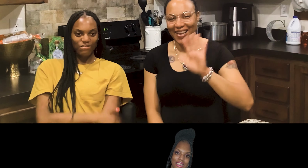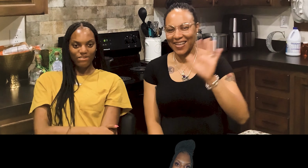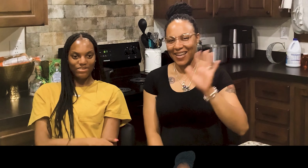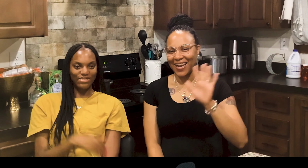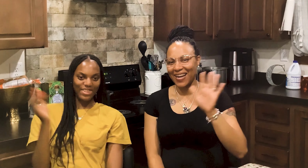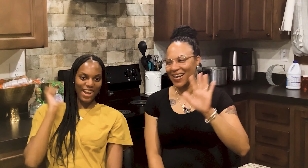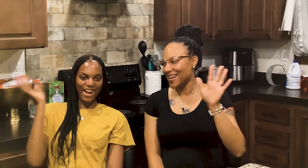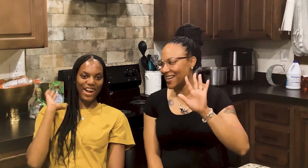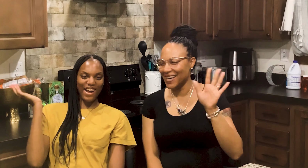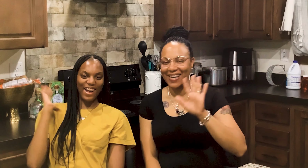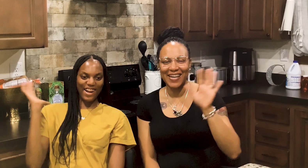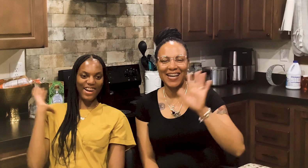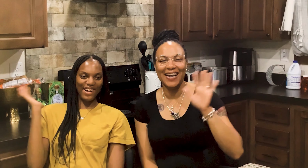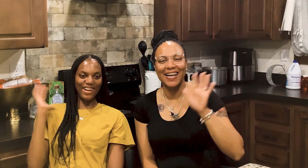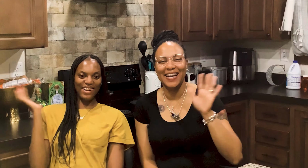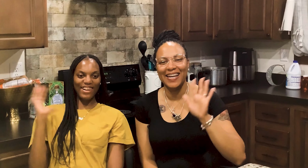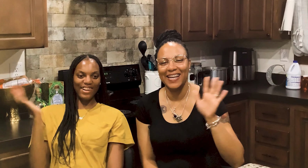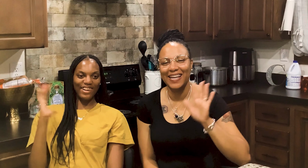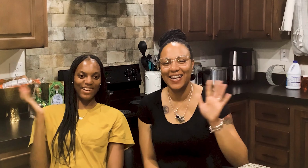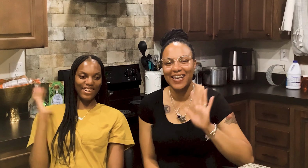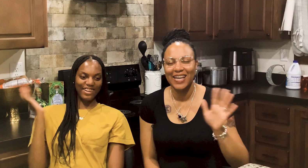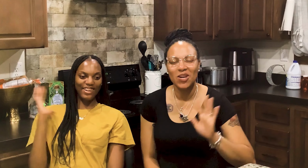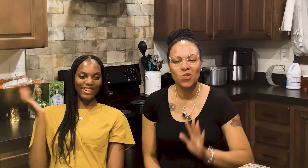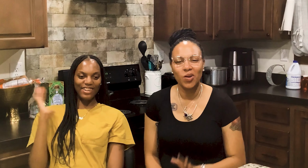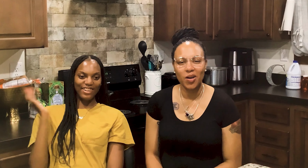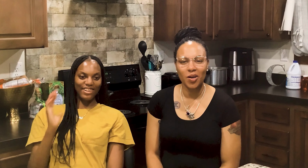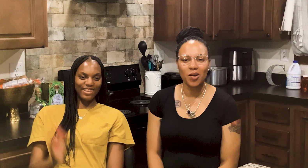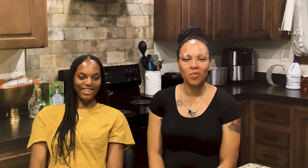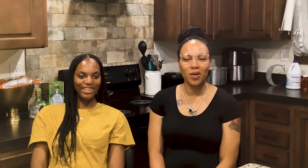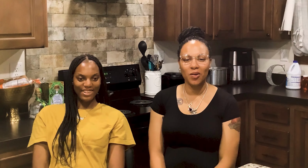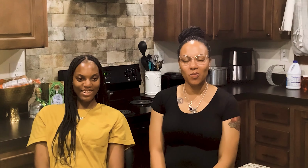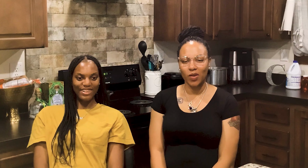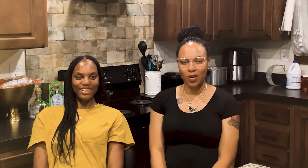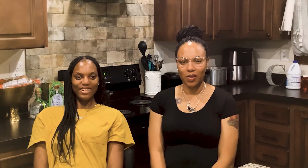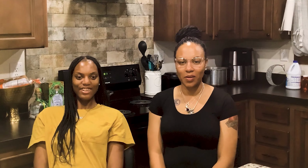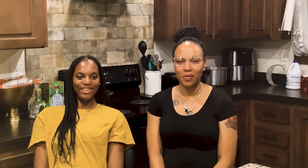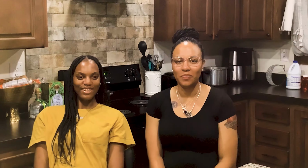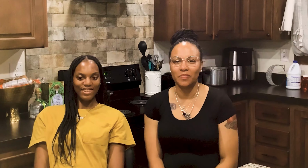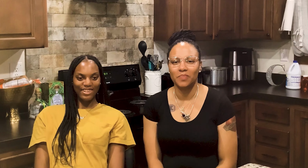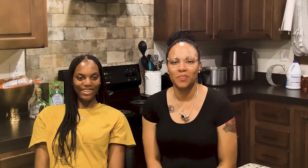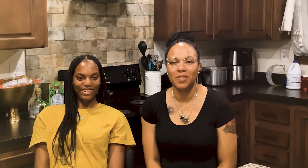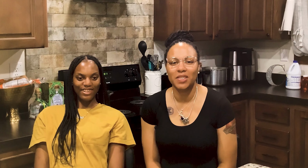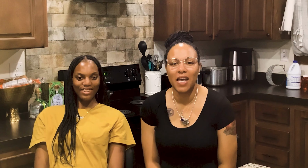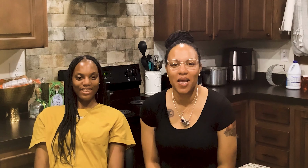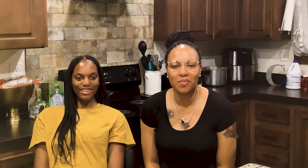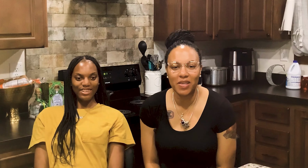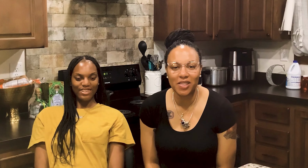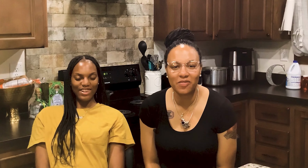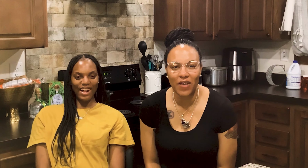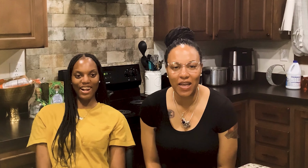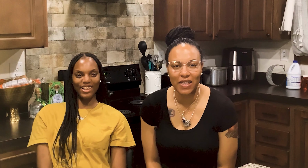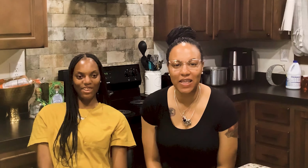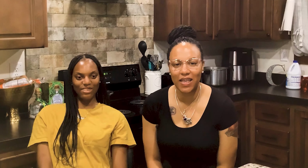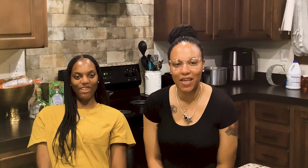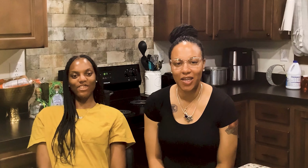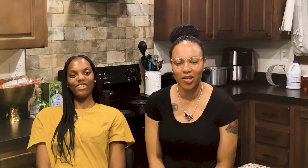Hey y'all. Welcome. The time is finally